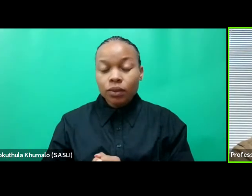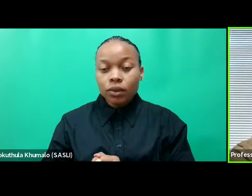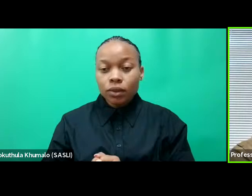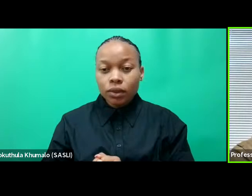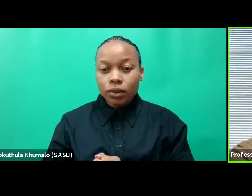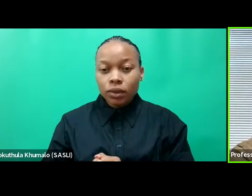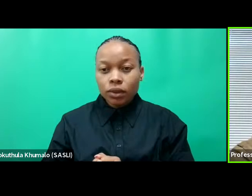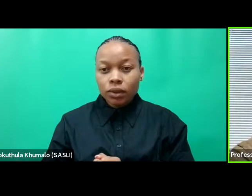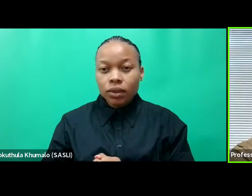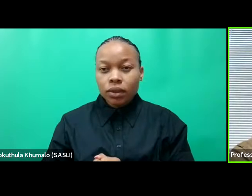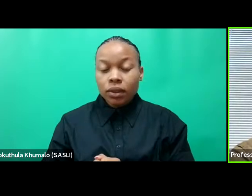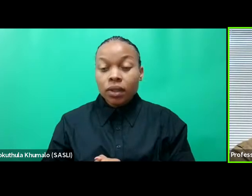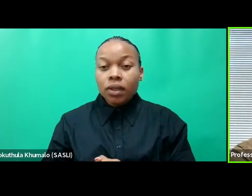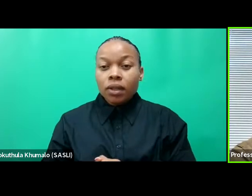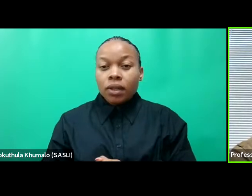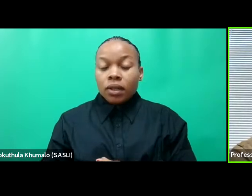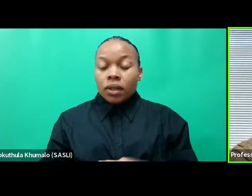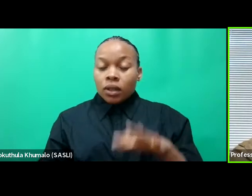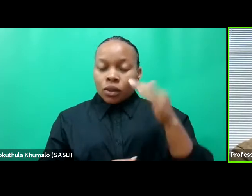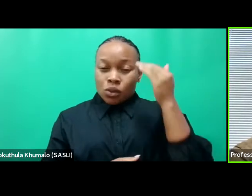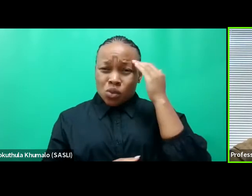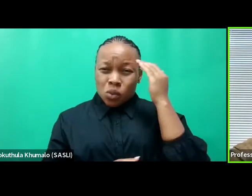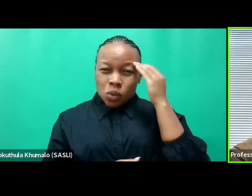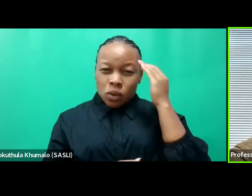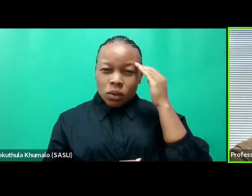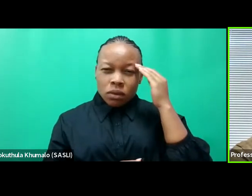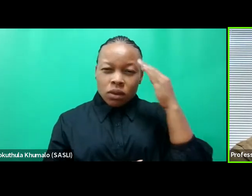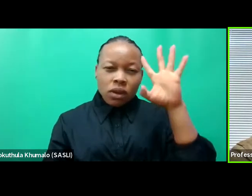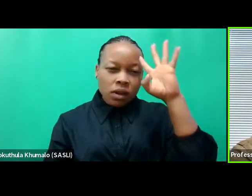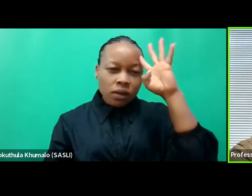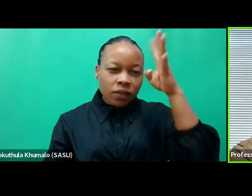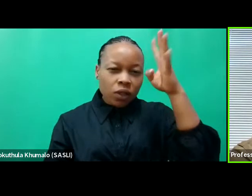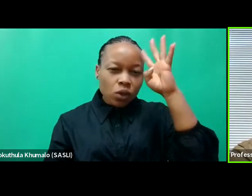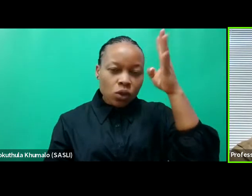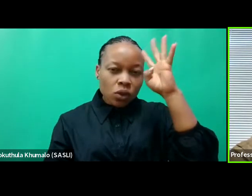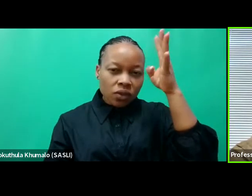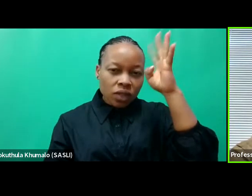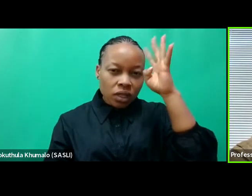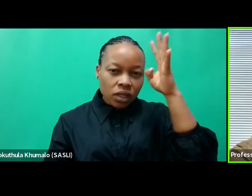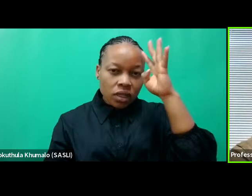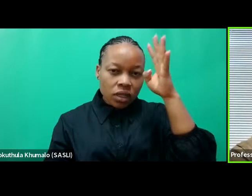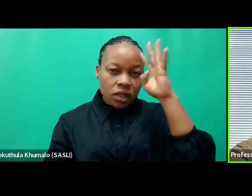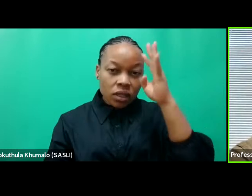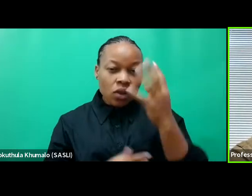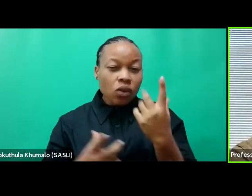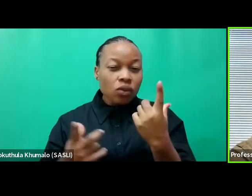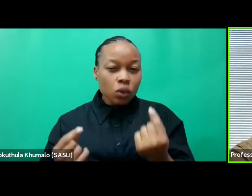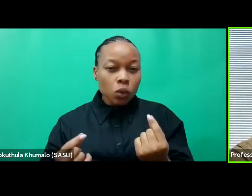know, the philosophy of John Dewey, in my view, has gone through the window,